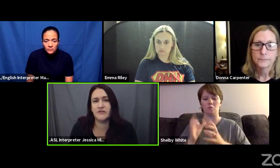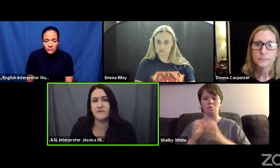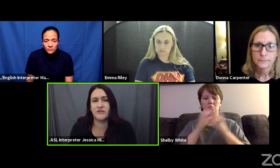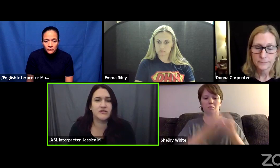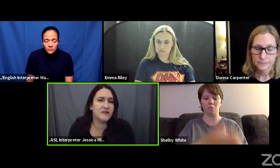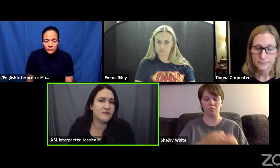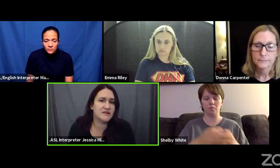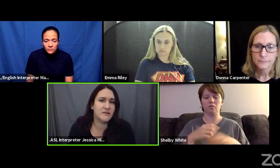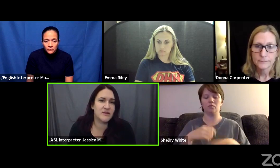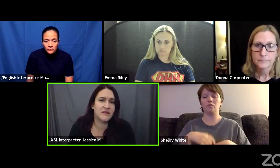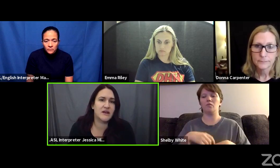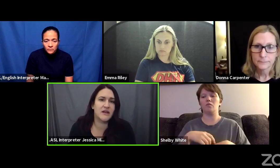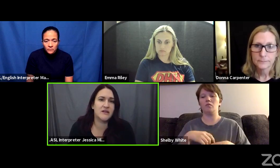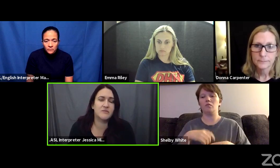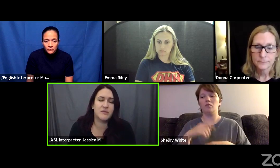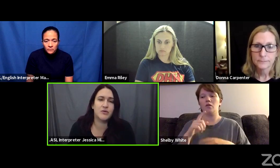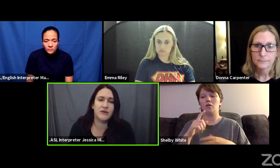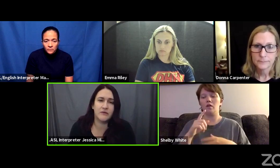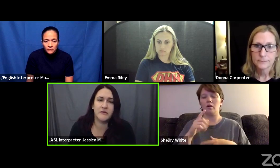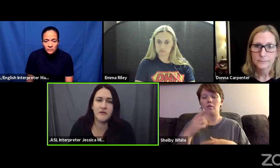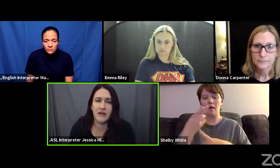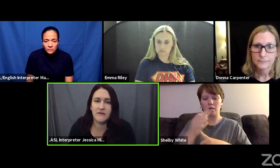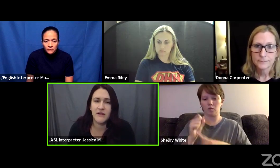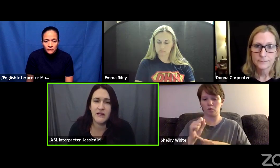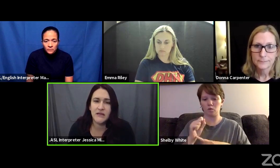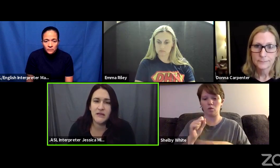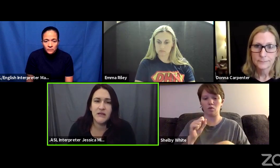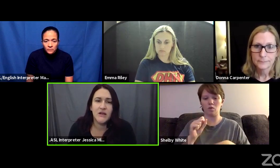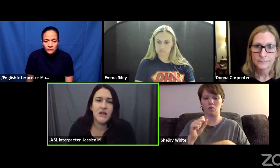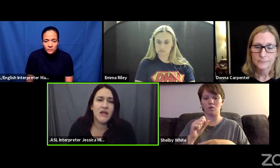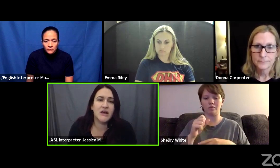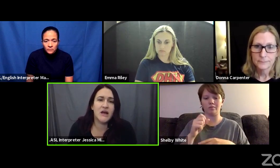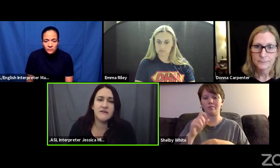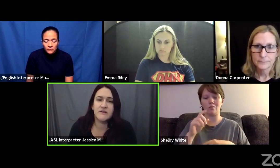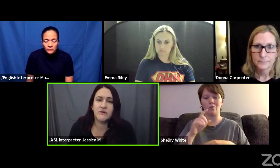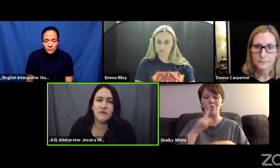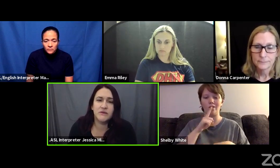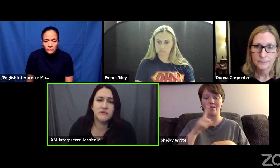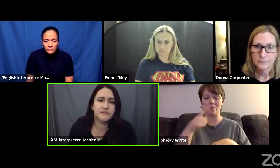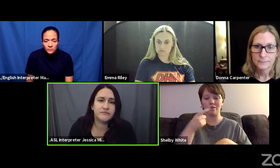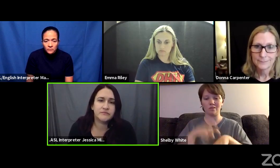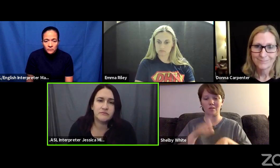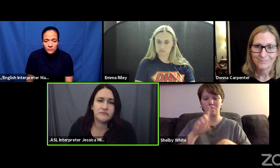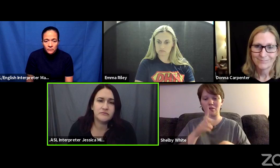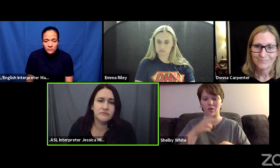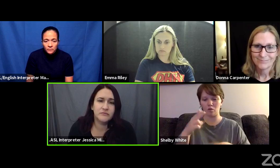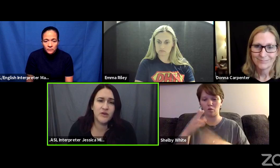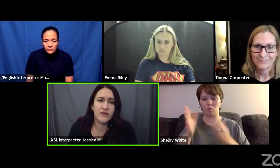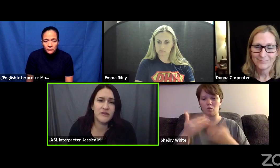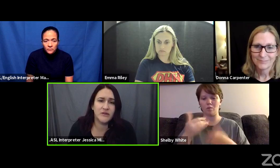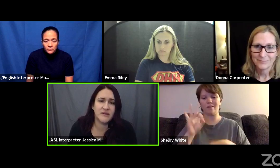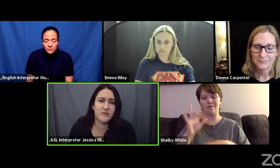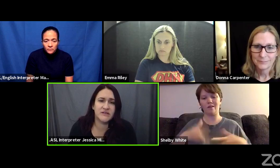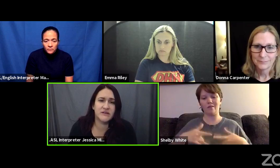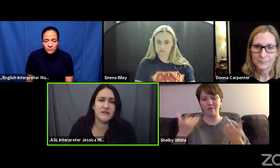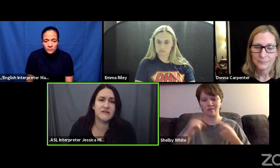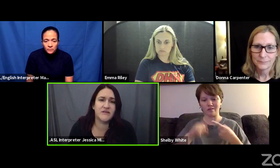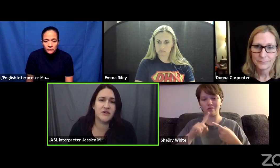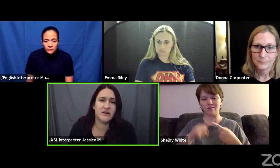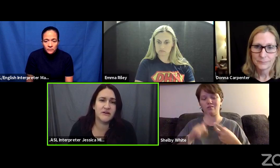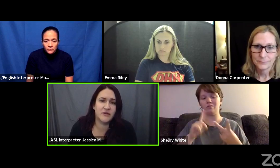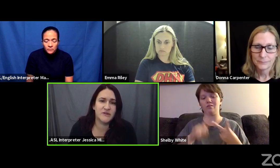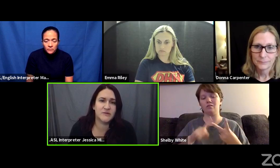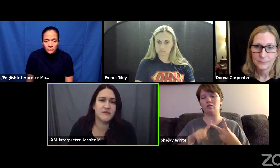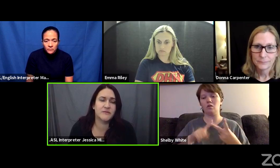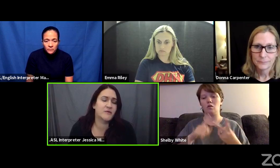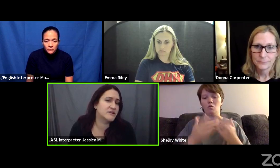help or was struggling with something, then I could be pulled out for that if needed. In high school, really the only time I went to the deaf and